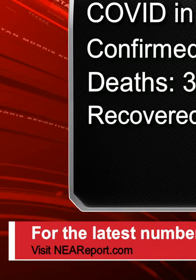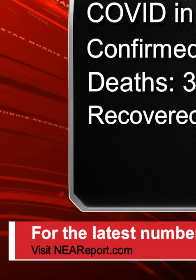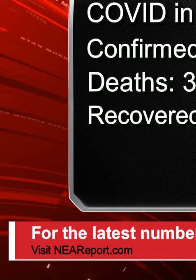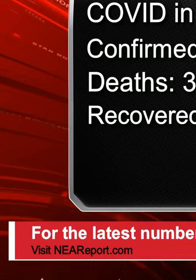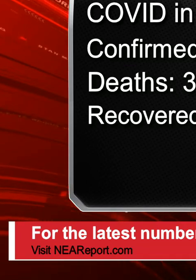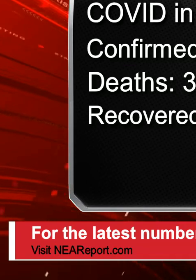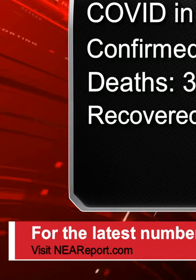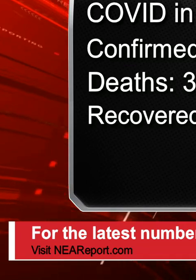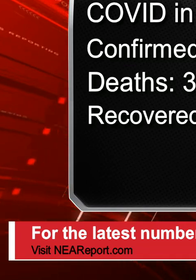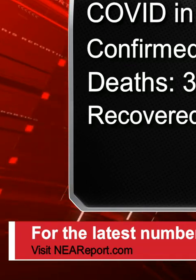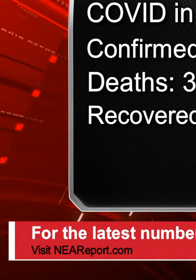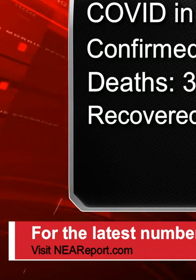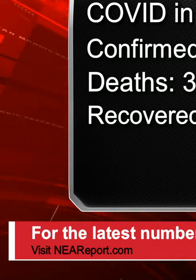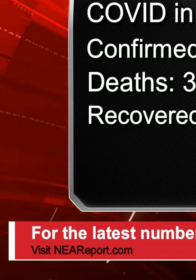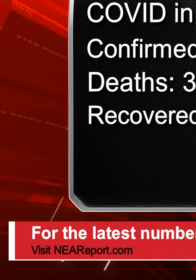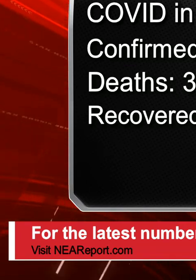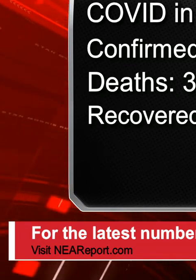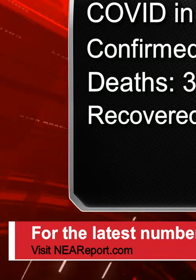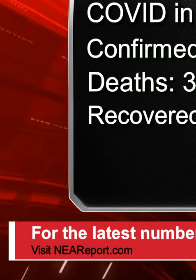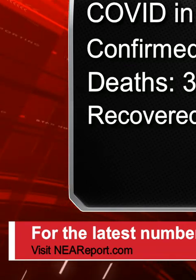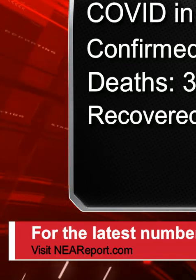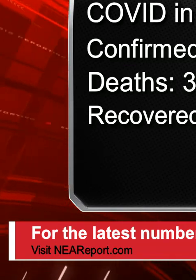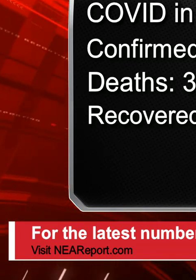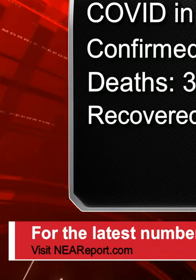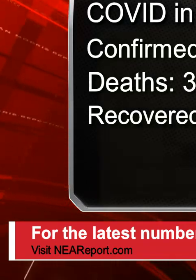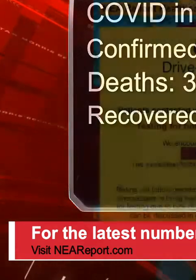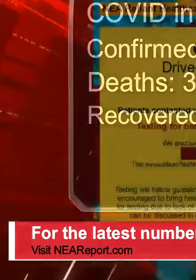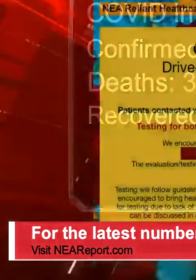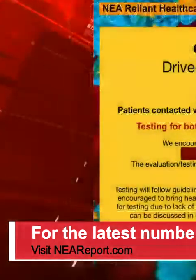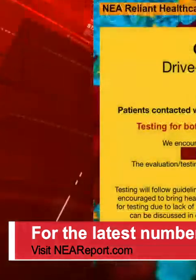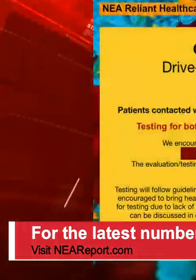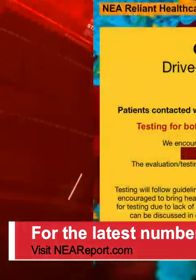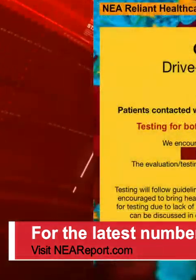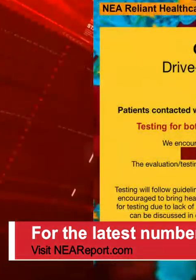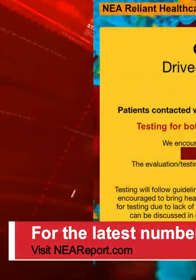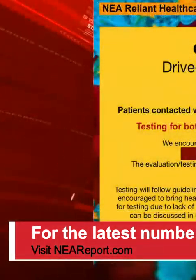one of the most important notes to come out of this was when the Secretary of Health